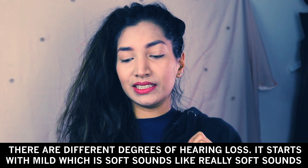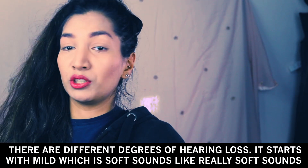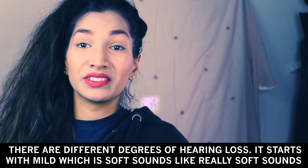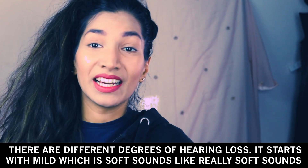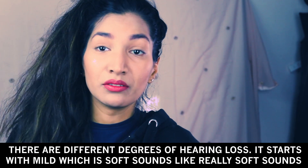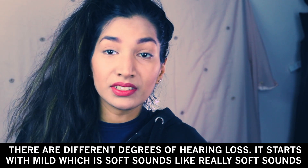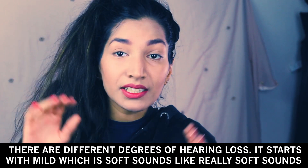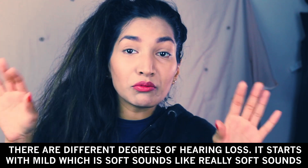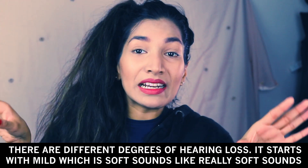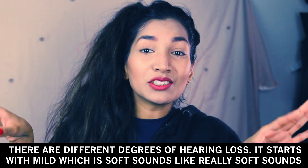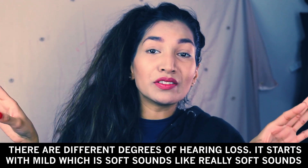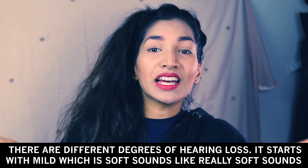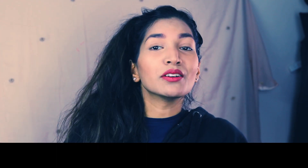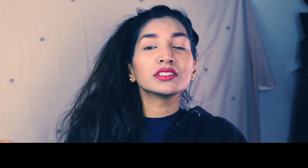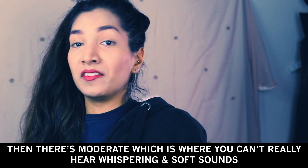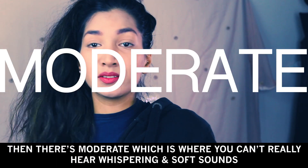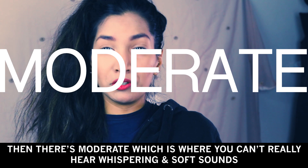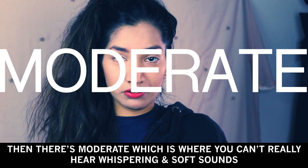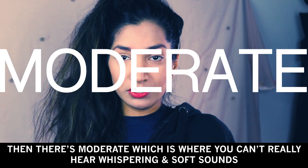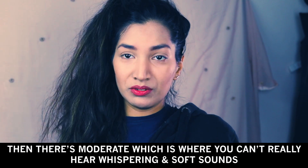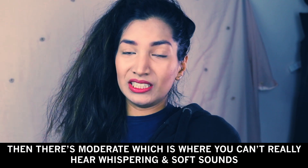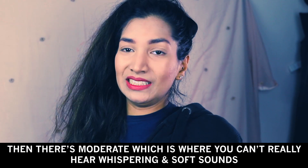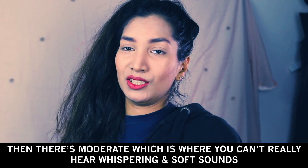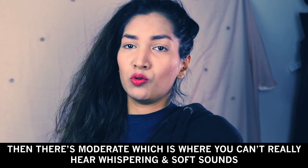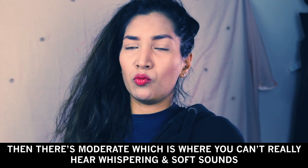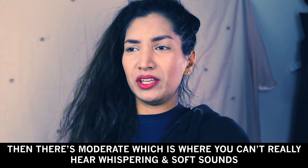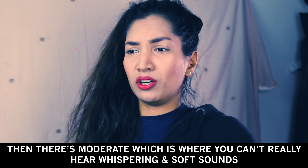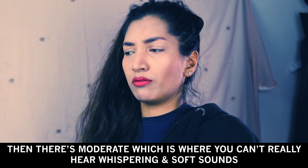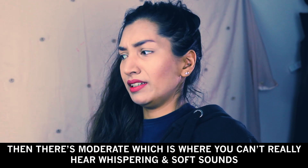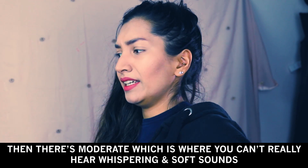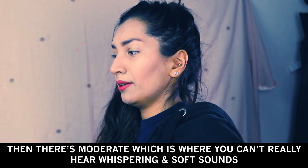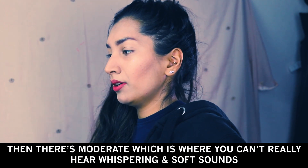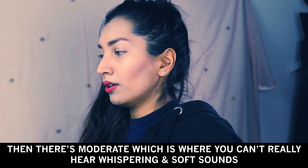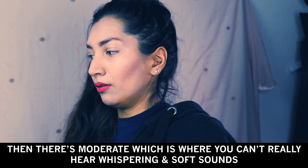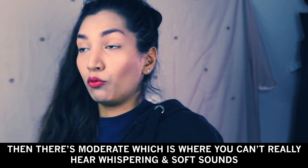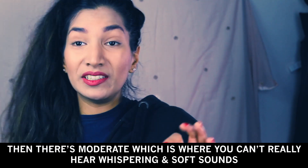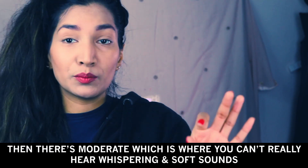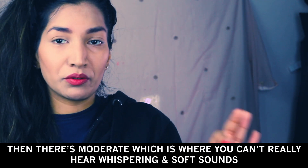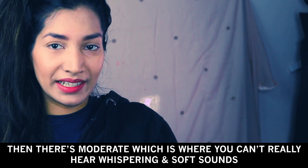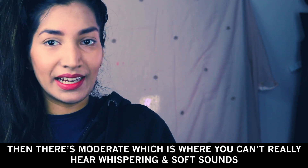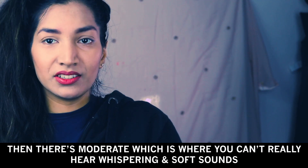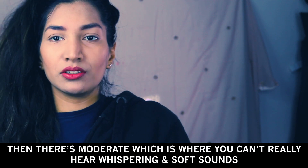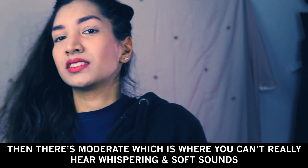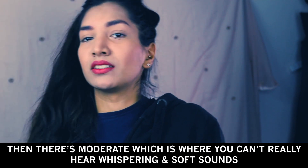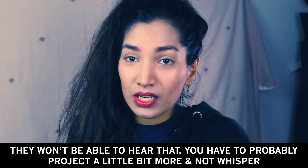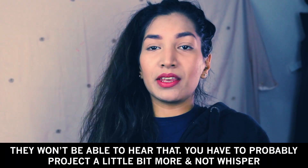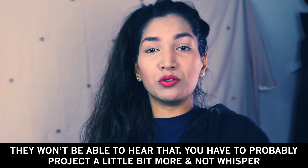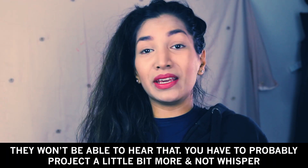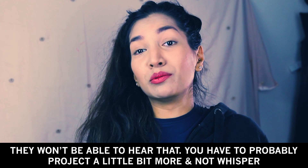is soft sound, really soft sound. Then there's moderate, which is where you can't really hear whispering and soft sound. They won't be able to